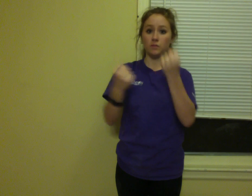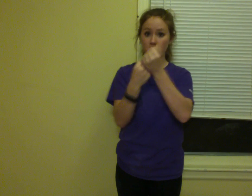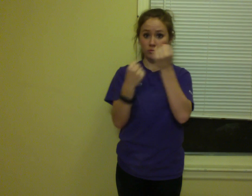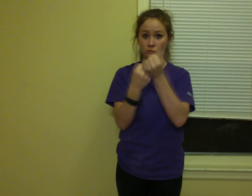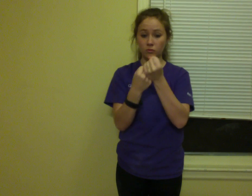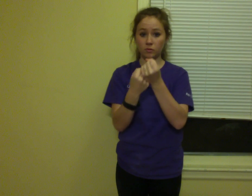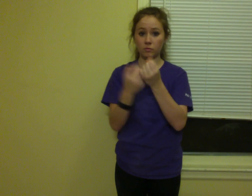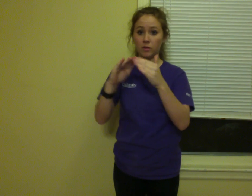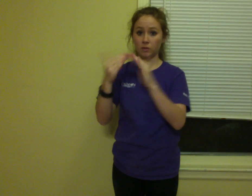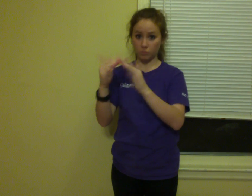necessary.